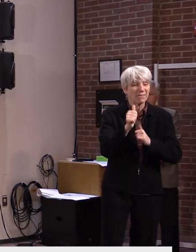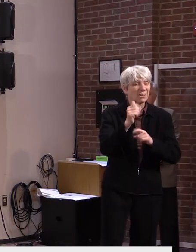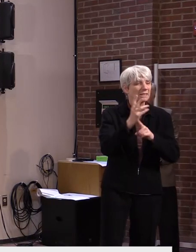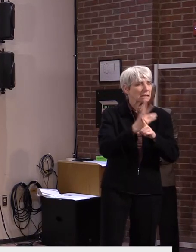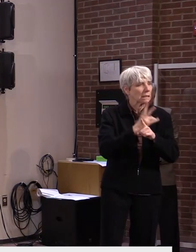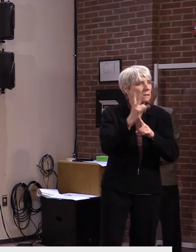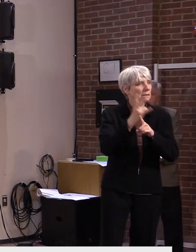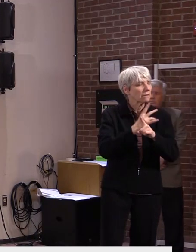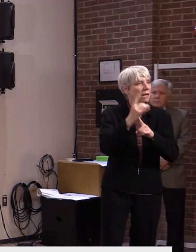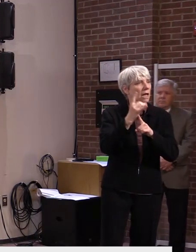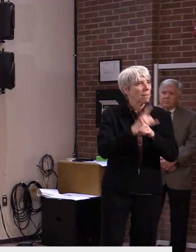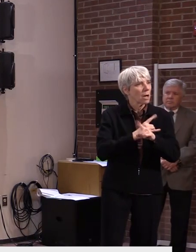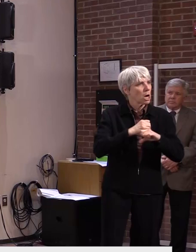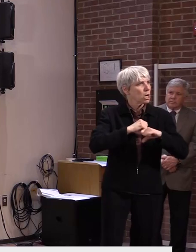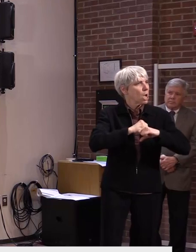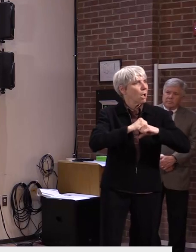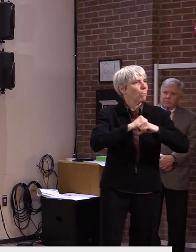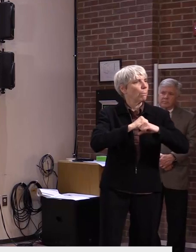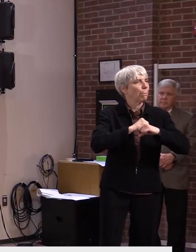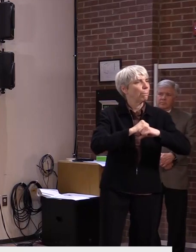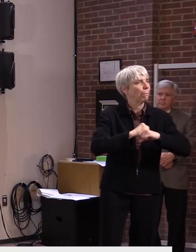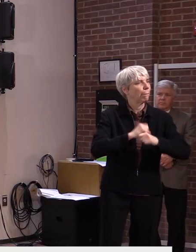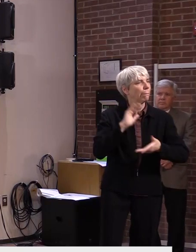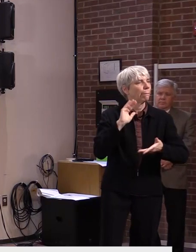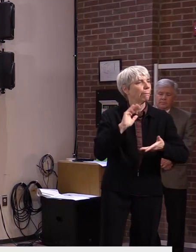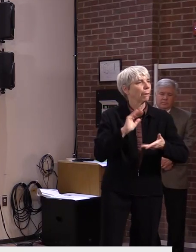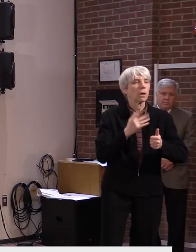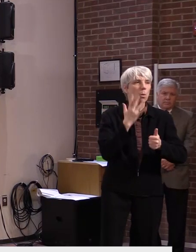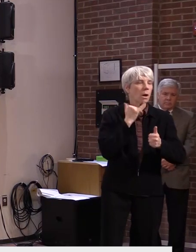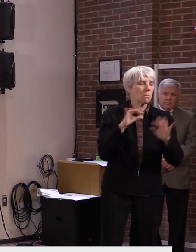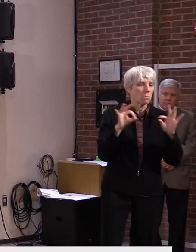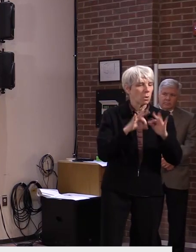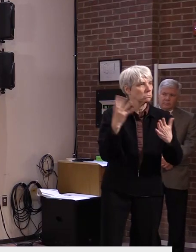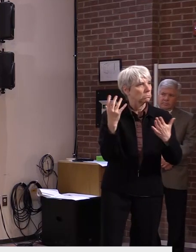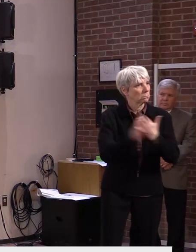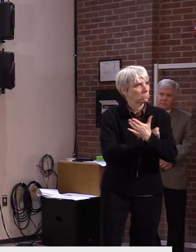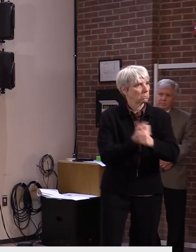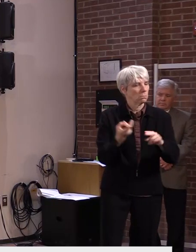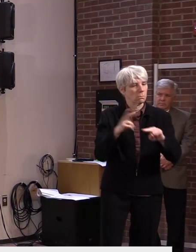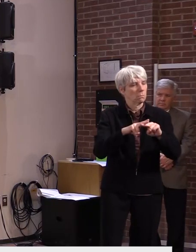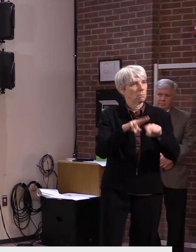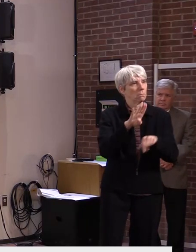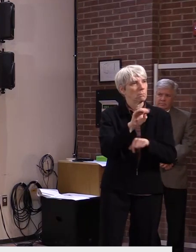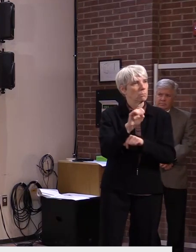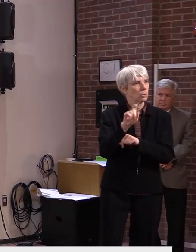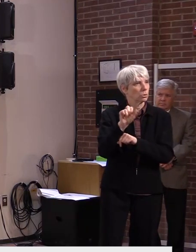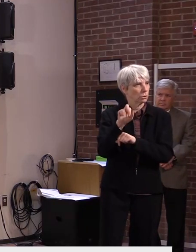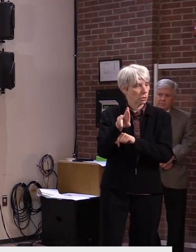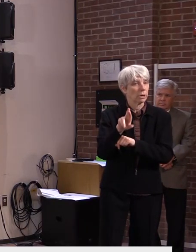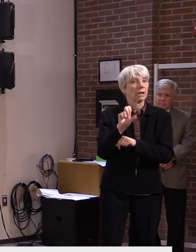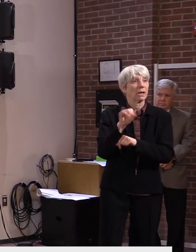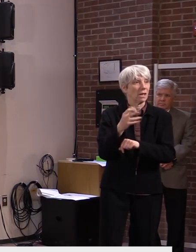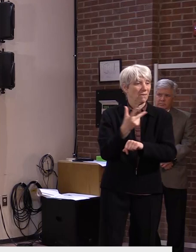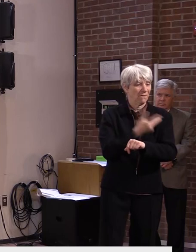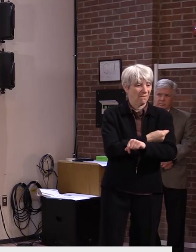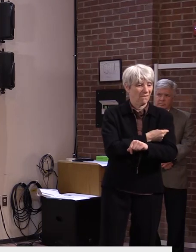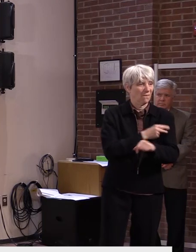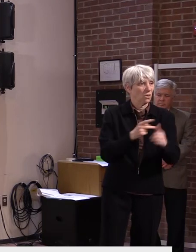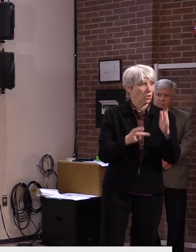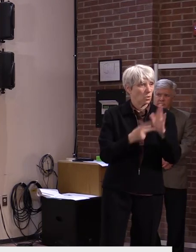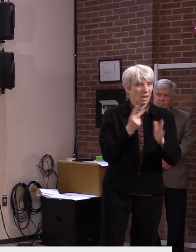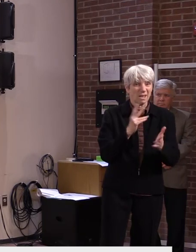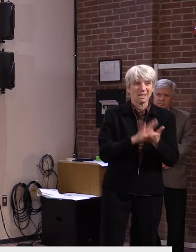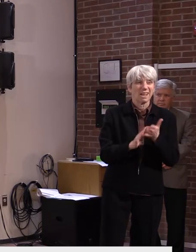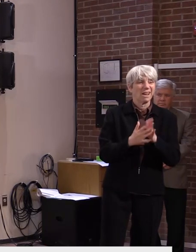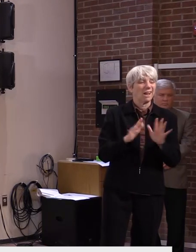the booster. I think the healthcare experts would say, get your booster. If you're in that position, if you're in that category, it's even more